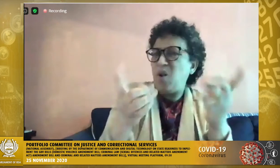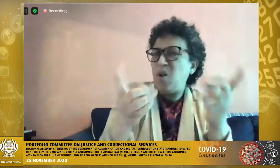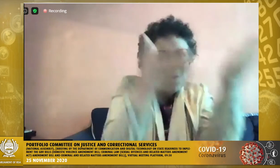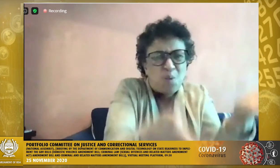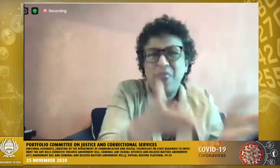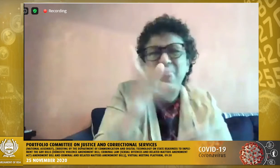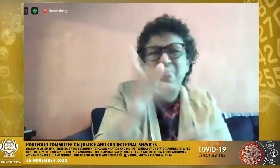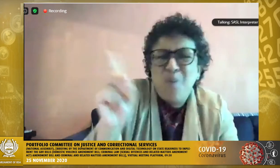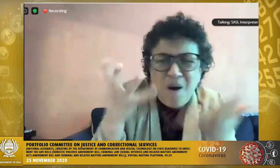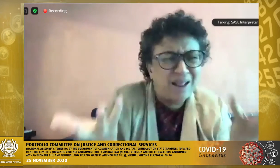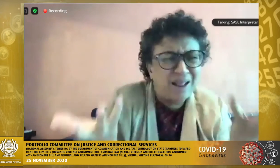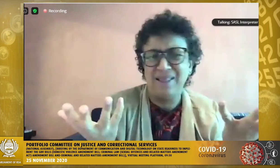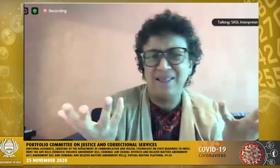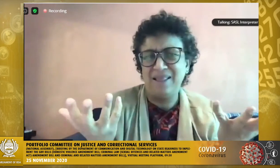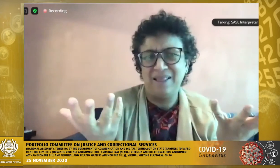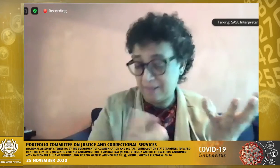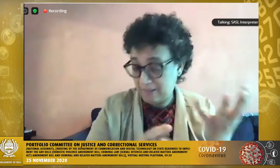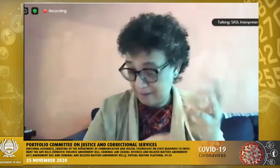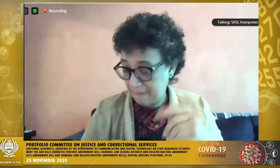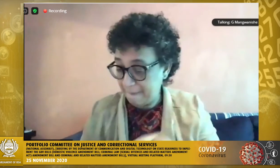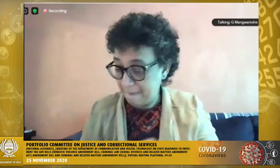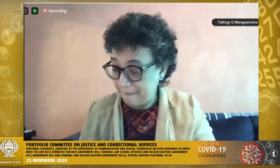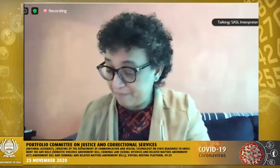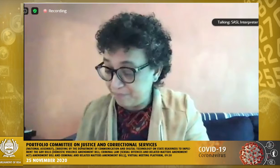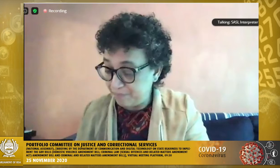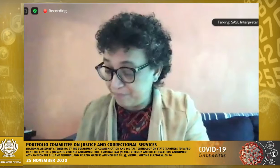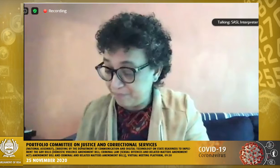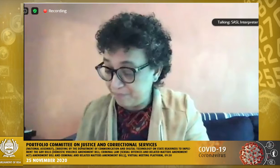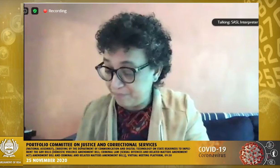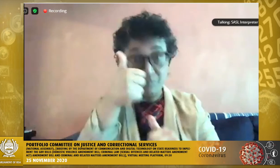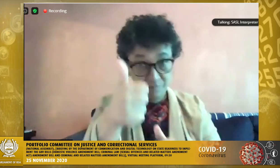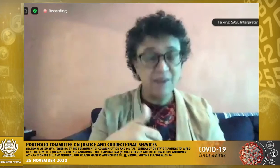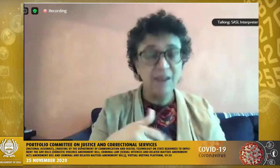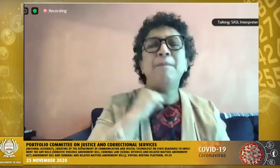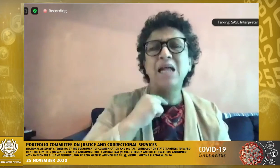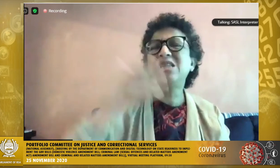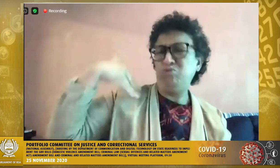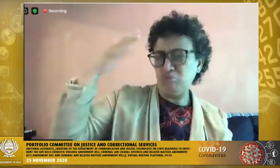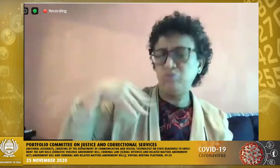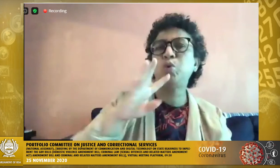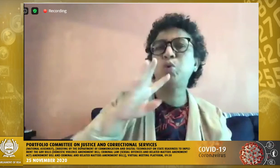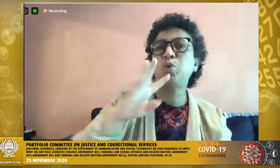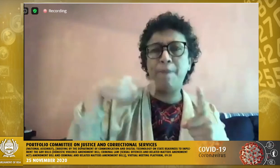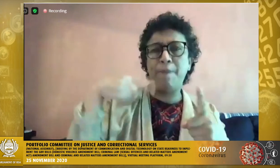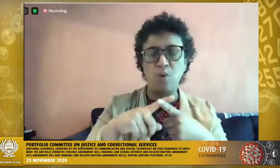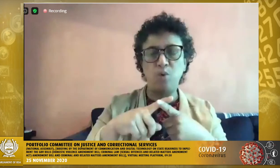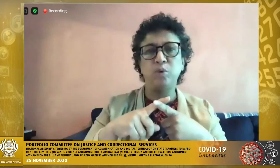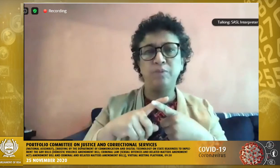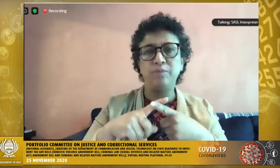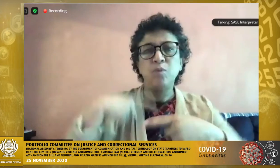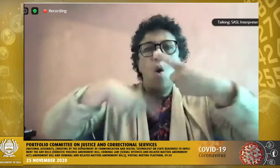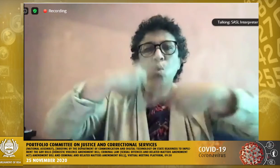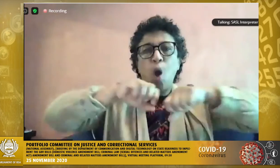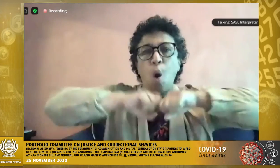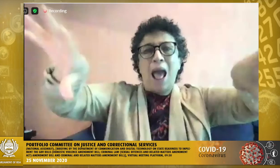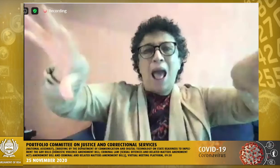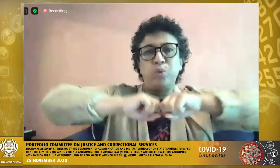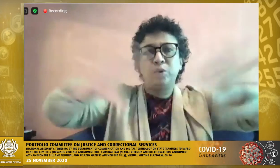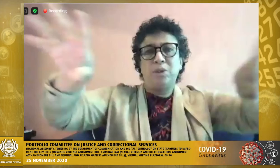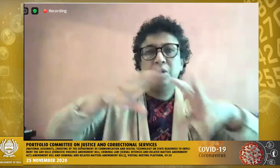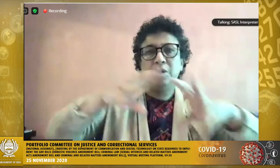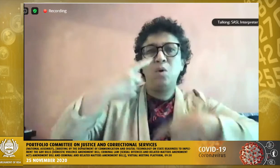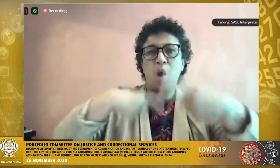like online. Isn't the Department of Communication supposed to assist Department of Basic Education in terms of those,